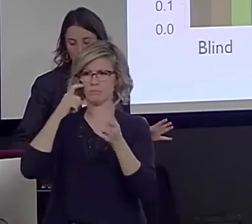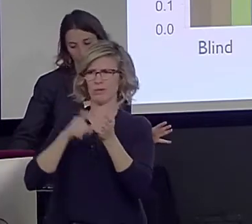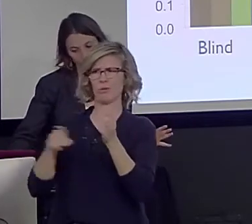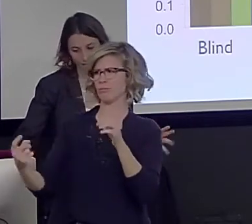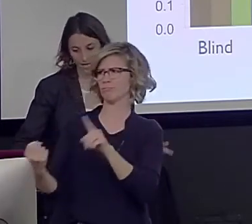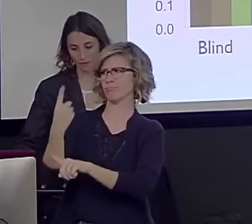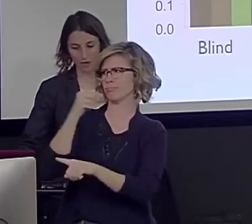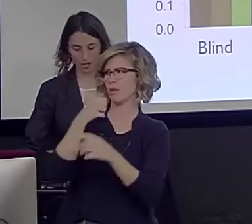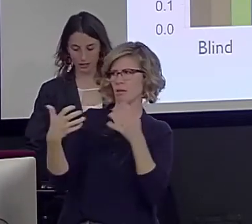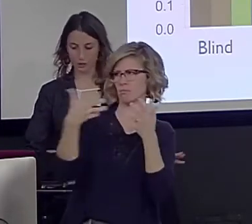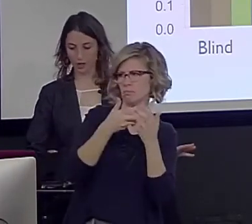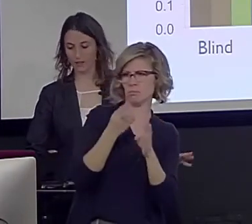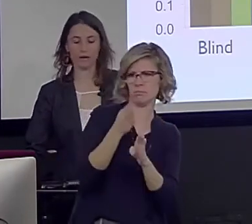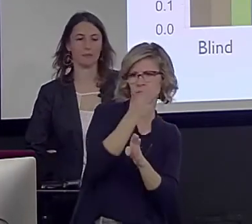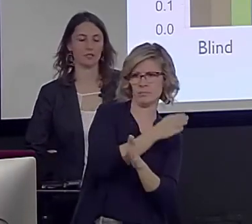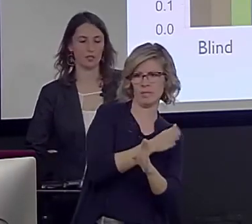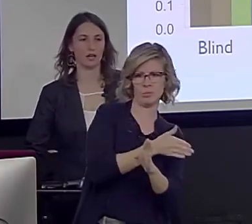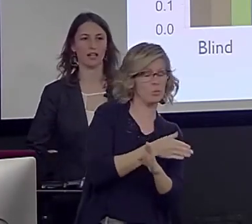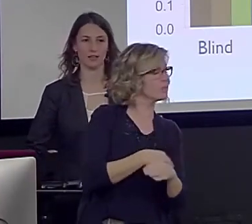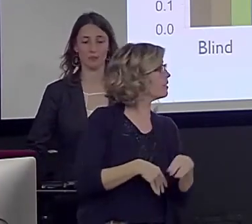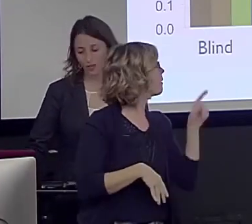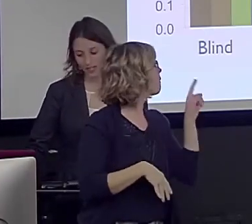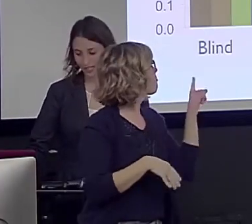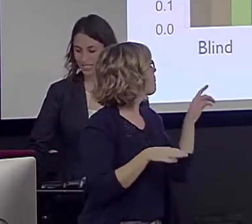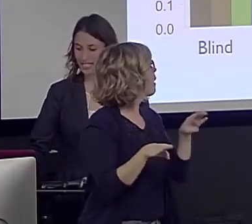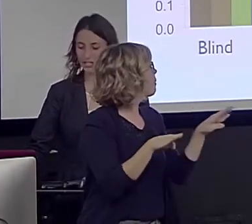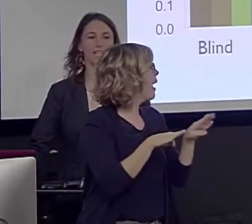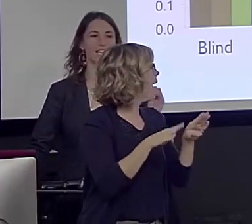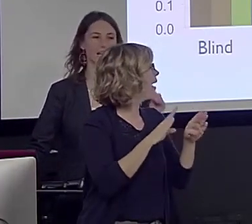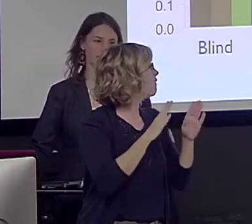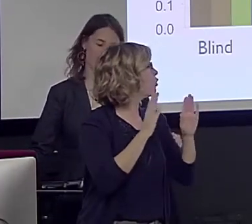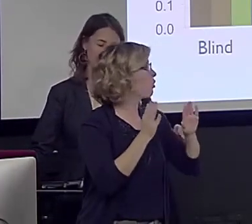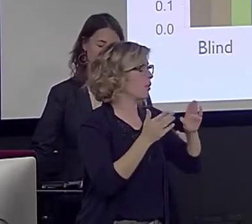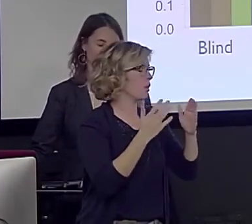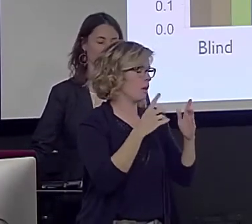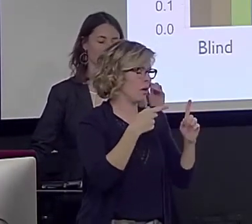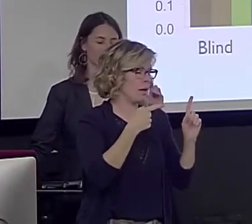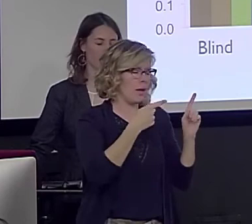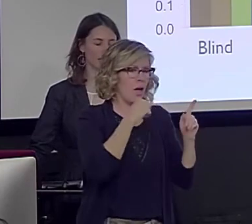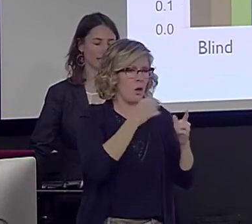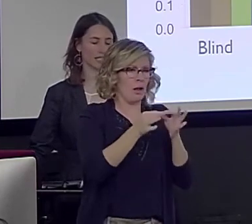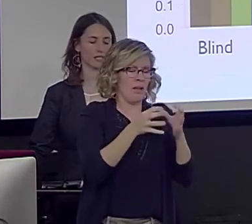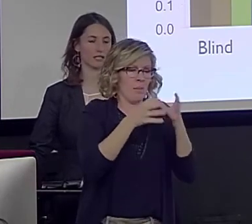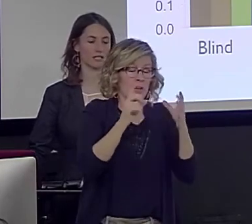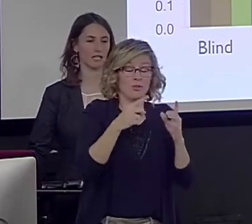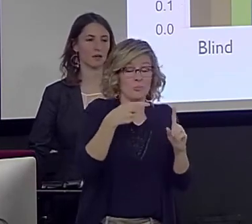These are the behavioral data. I'm not going to dwell on them. There's not a lot of important things here, except to say that the